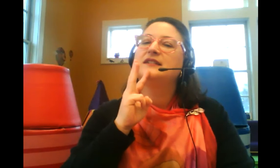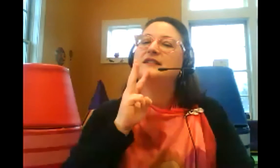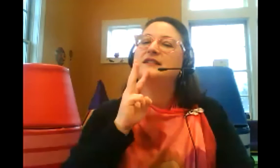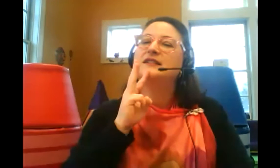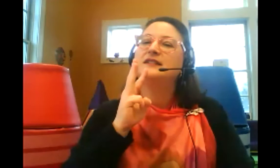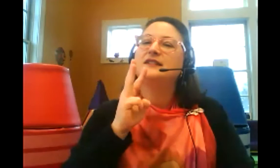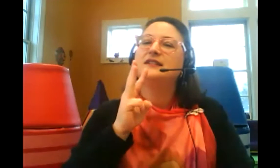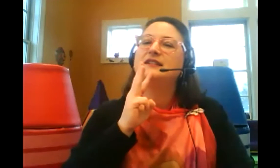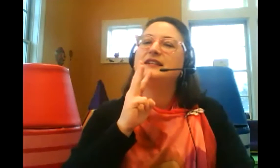Just like that. Water.